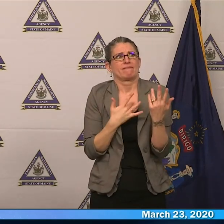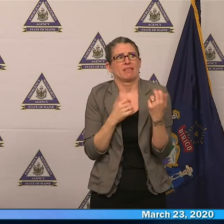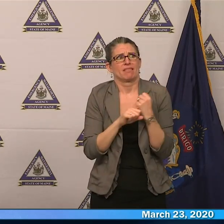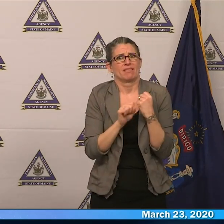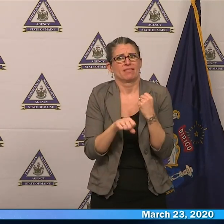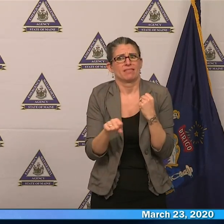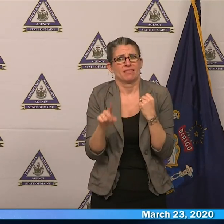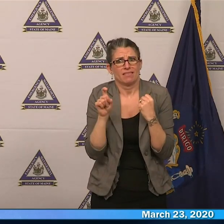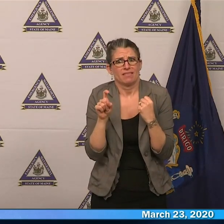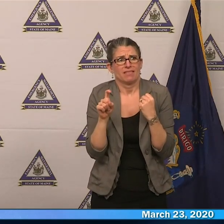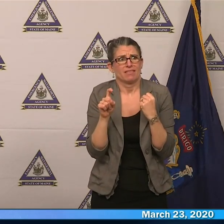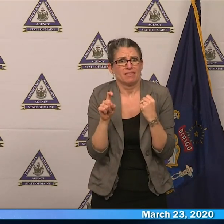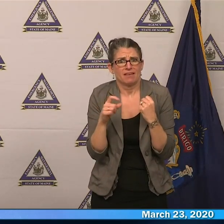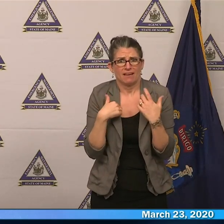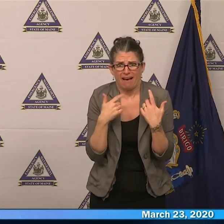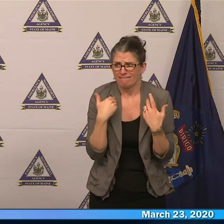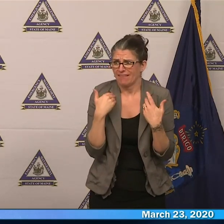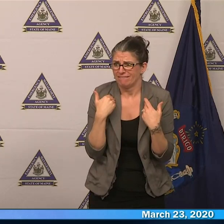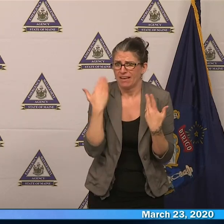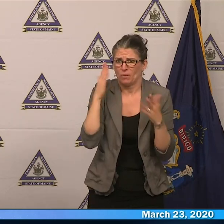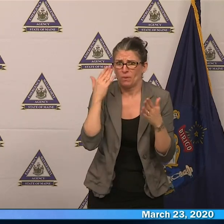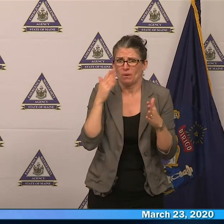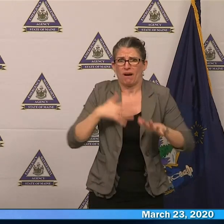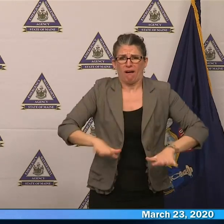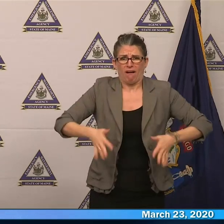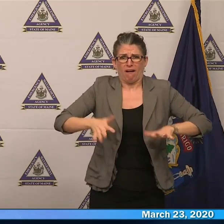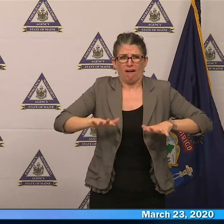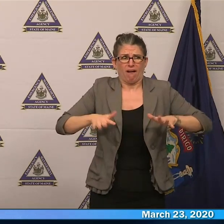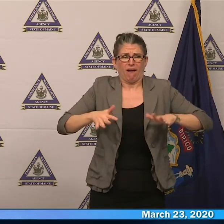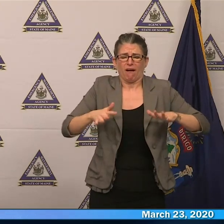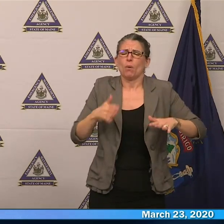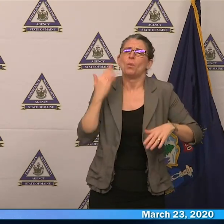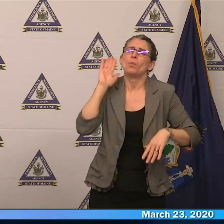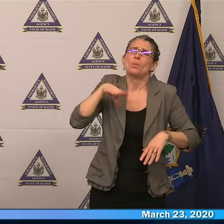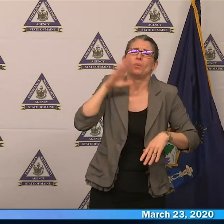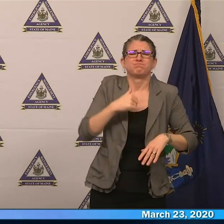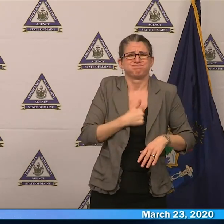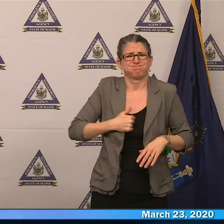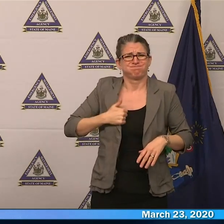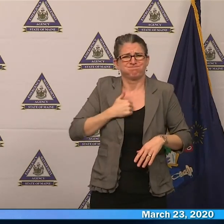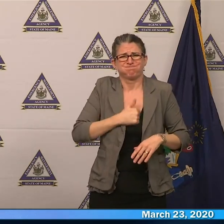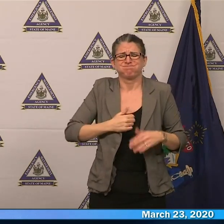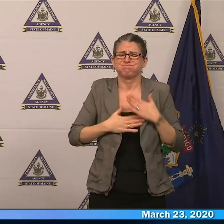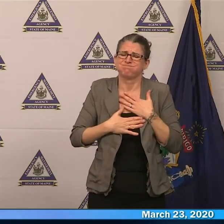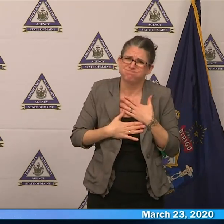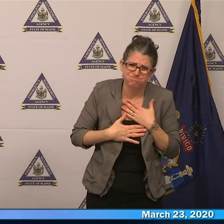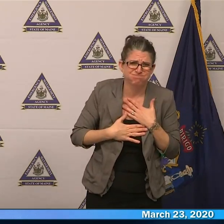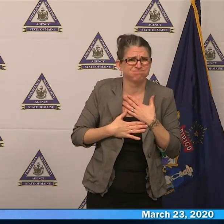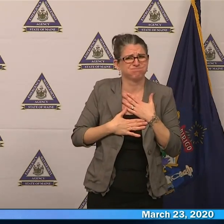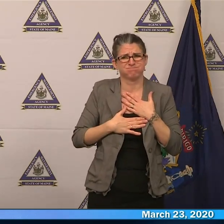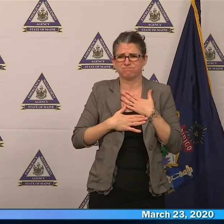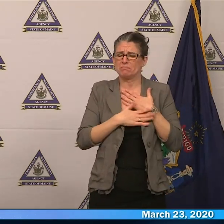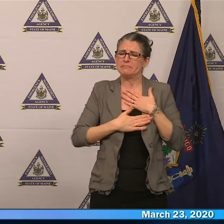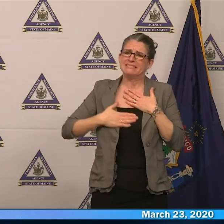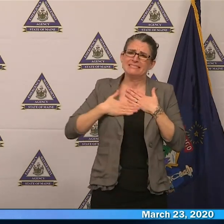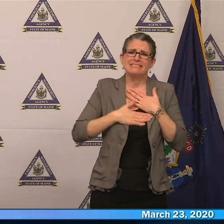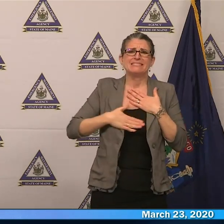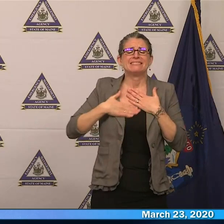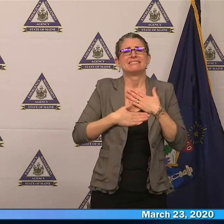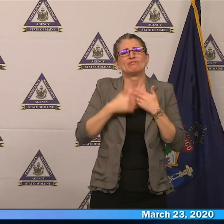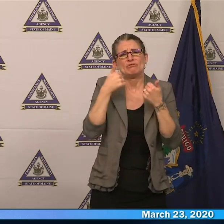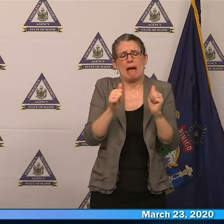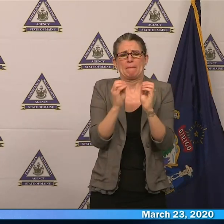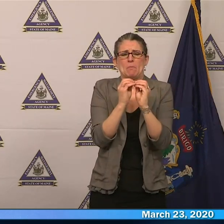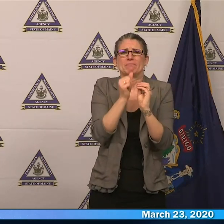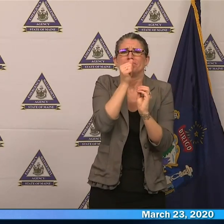anxiety-inducing, and it's frustrating. I ask that you bear with us. We are aware of this concern, and we're working on solving it and at